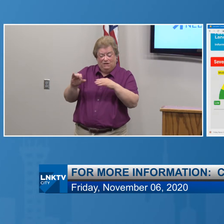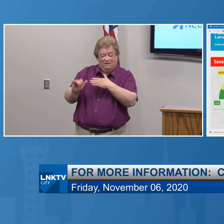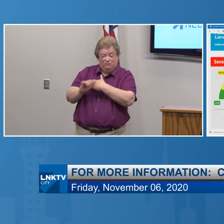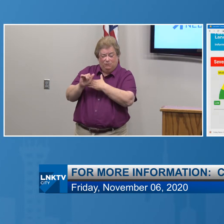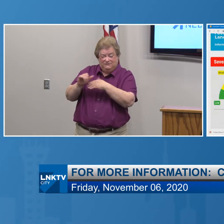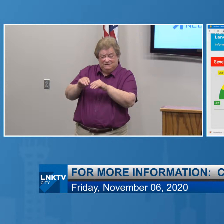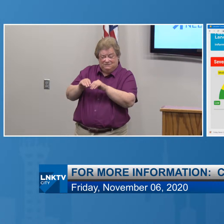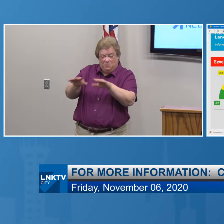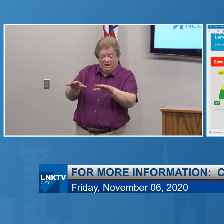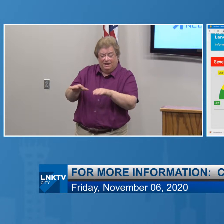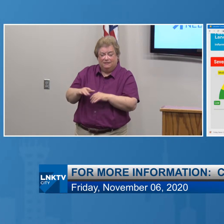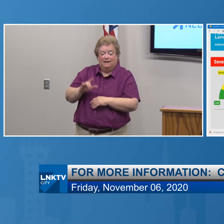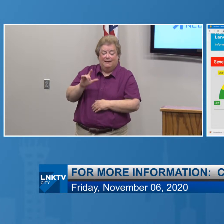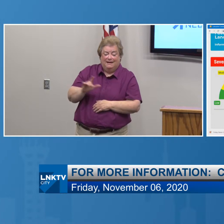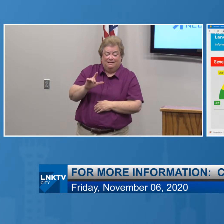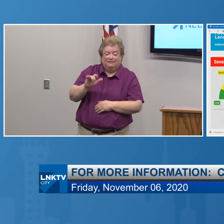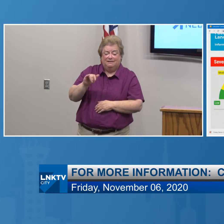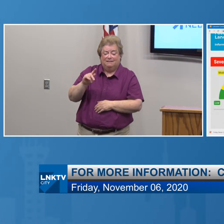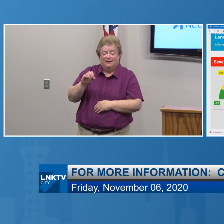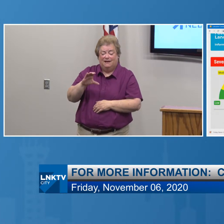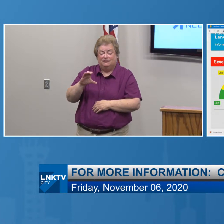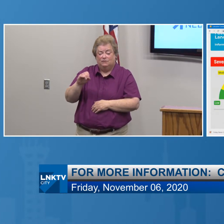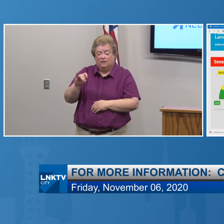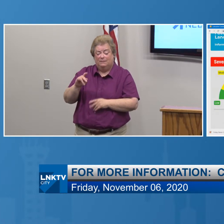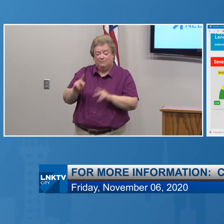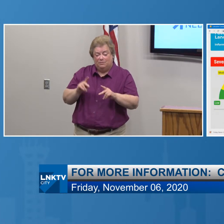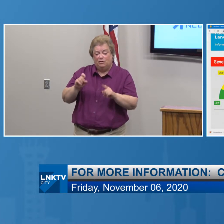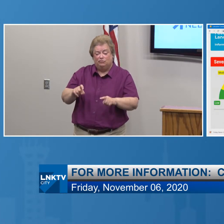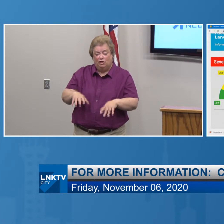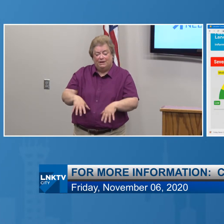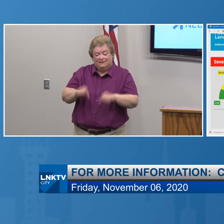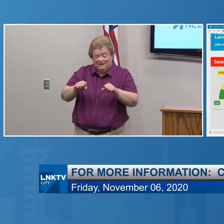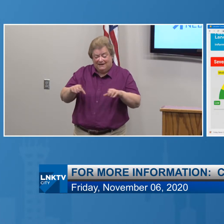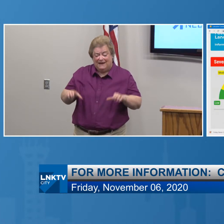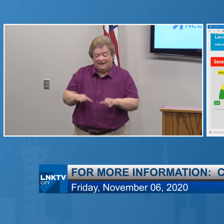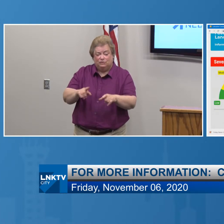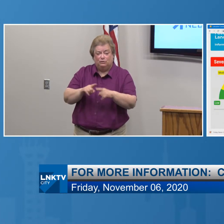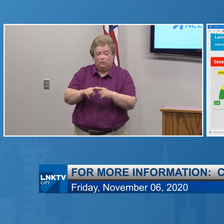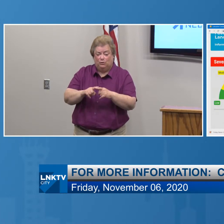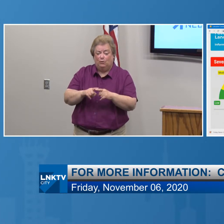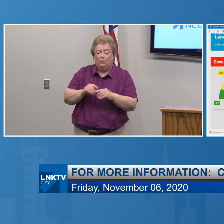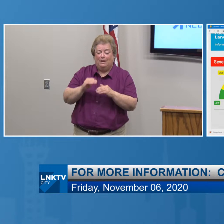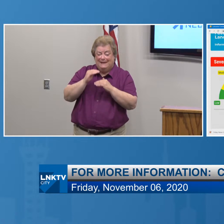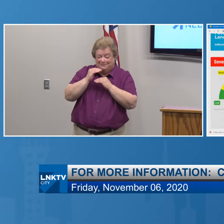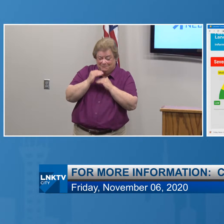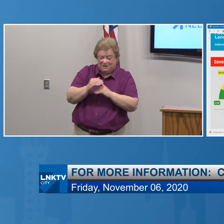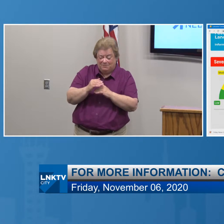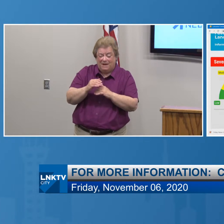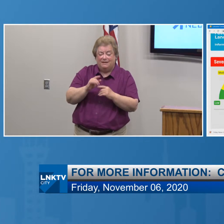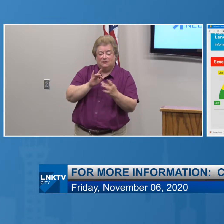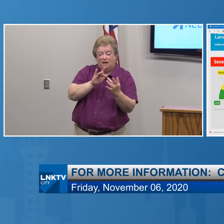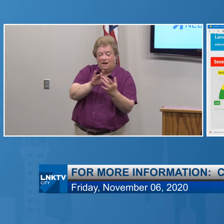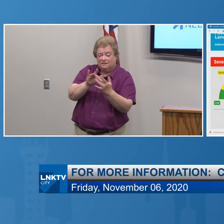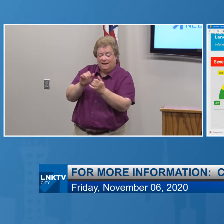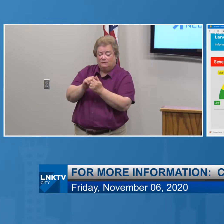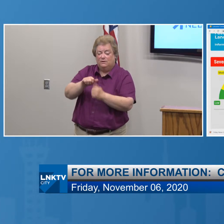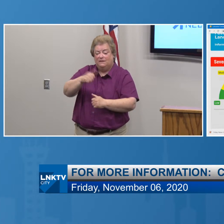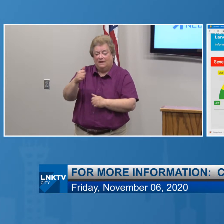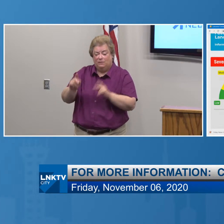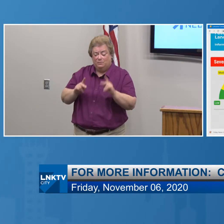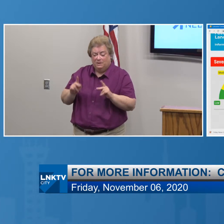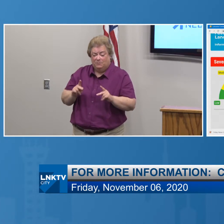spread, Lincoln and Lancaster County residents should take actions to minimize contact with others wherever possible and